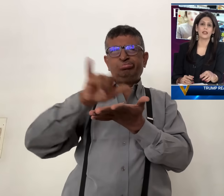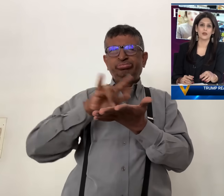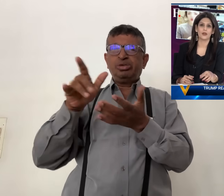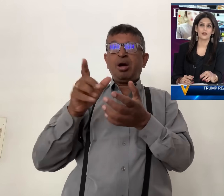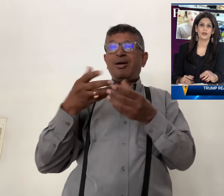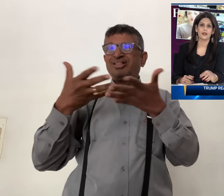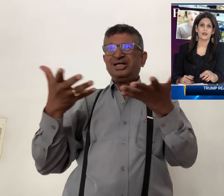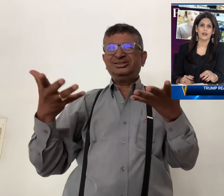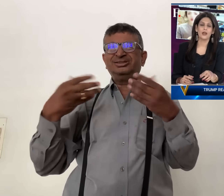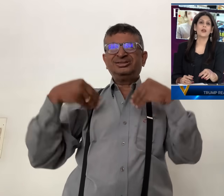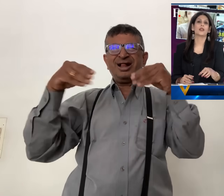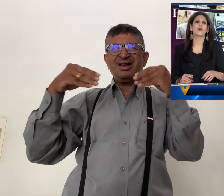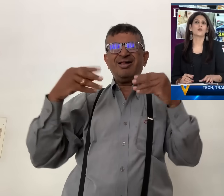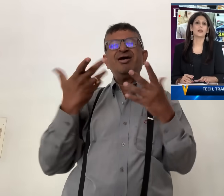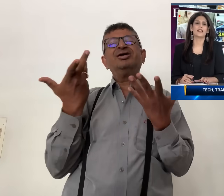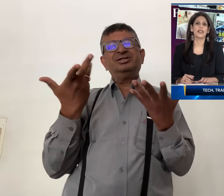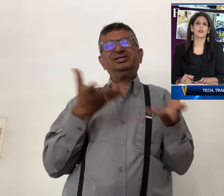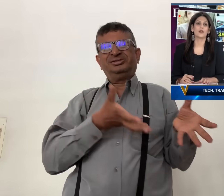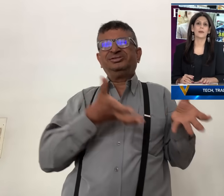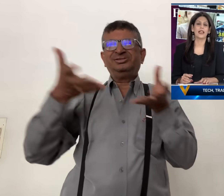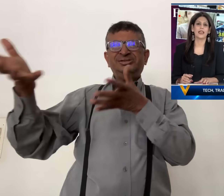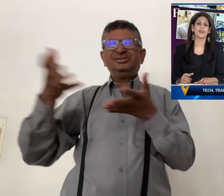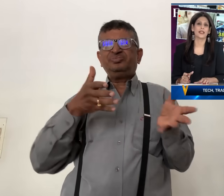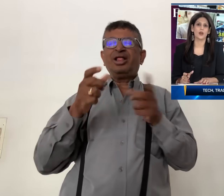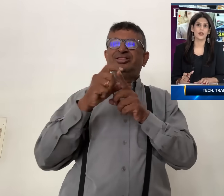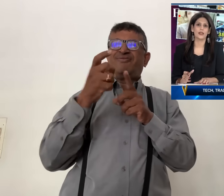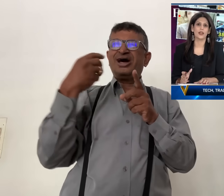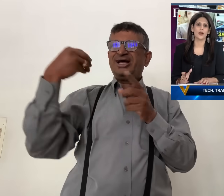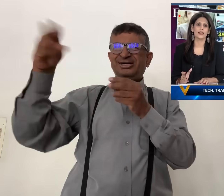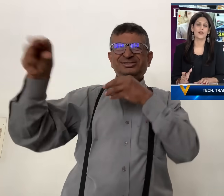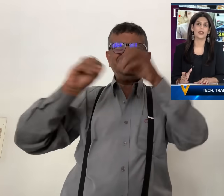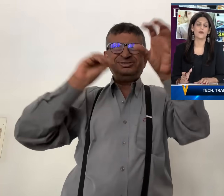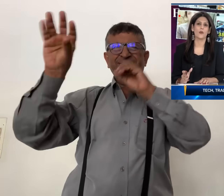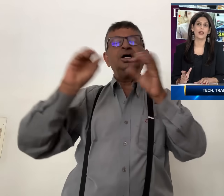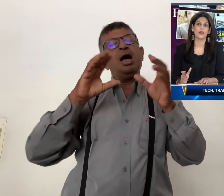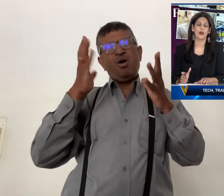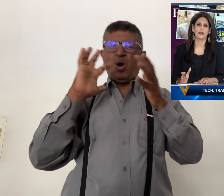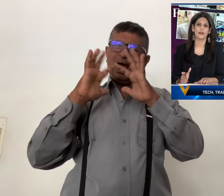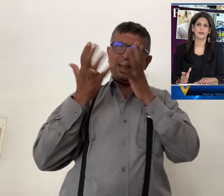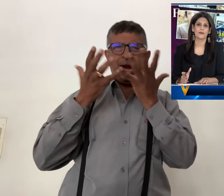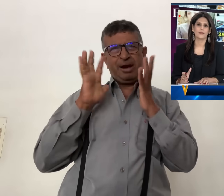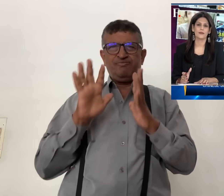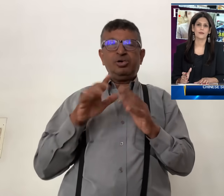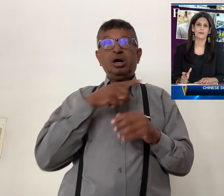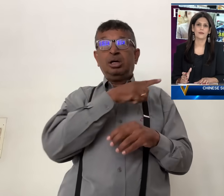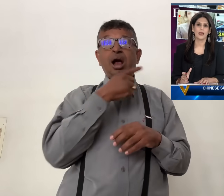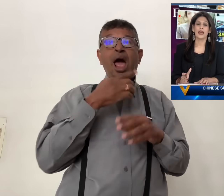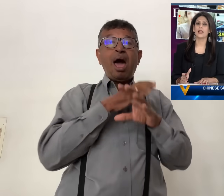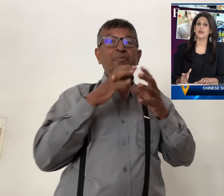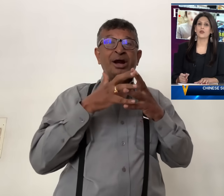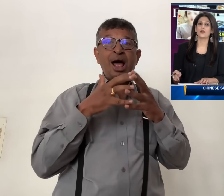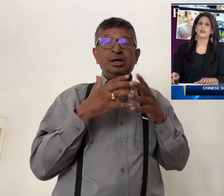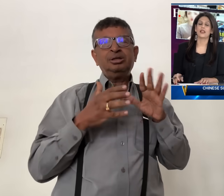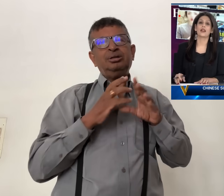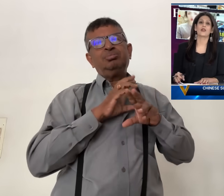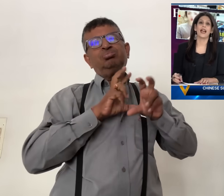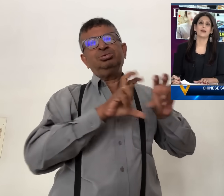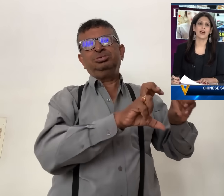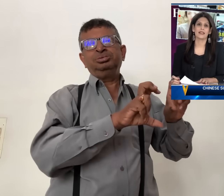Birkenstock. In one video, a woman is selling Lululemon leggings for $6. In the US, they retail for $100. Another video shows luxury handbags,